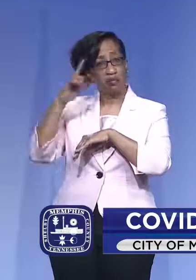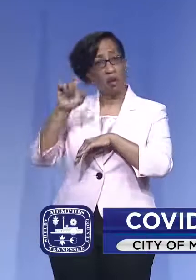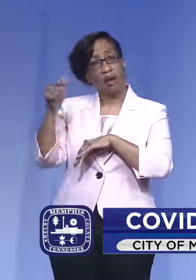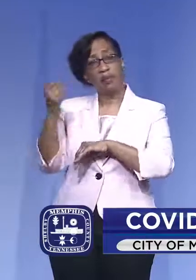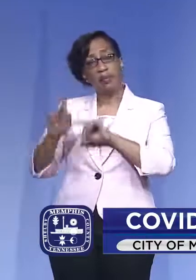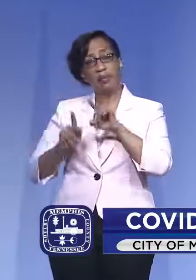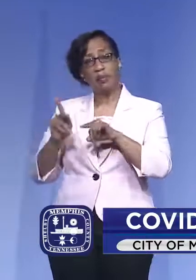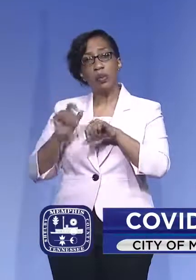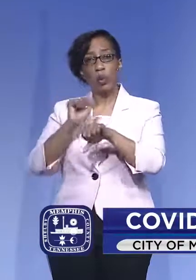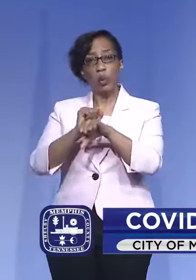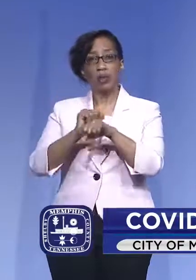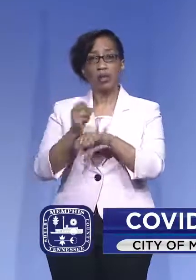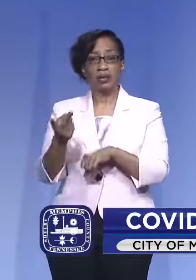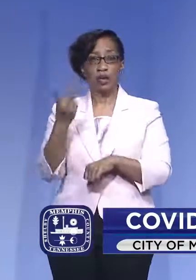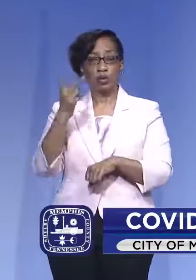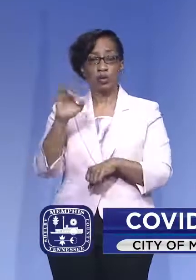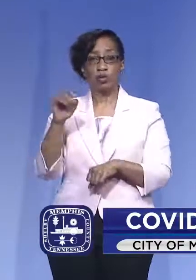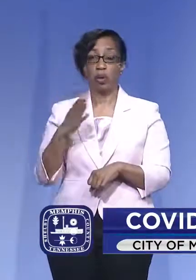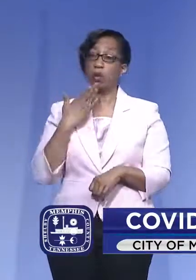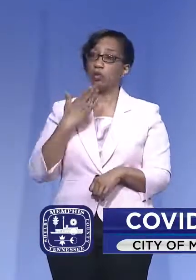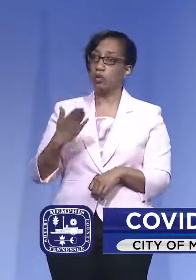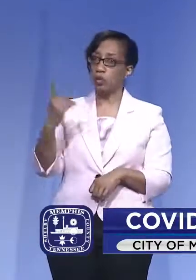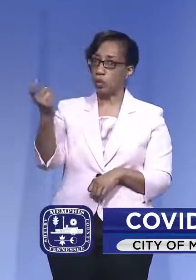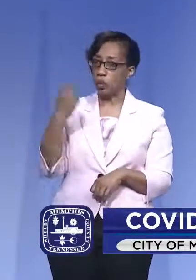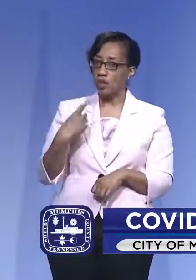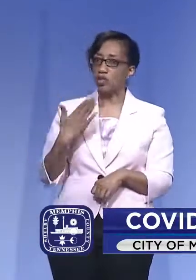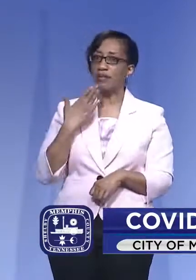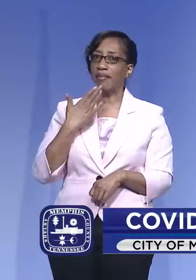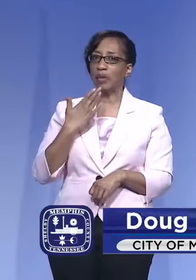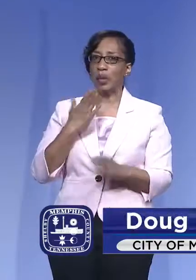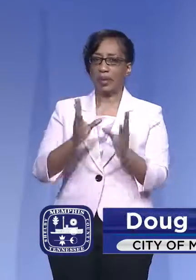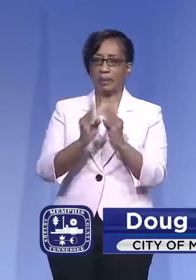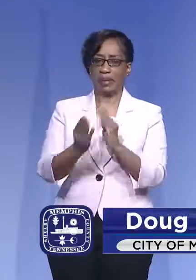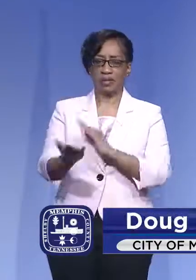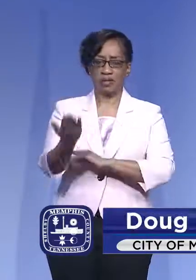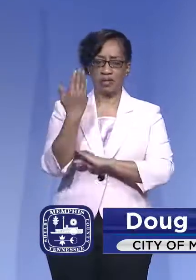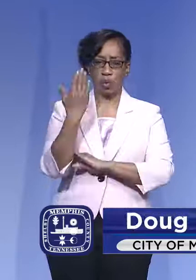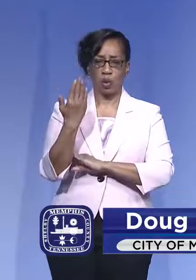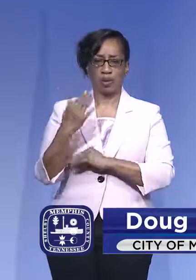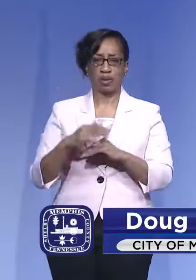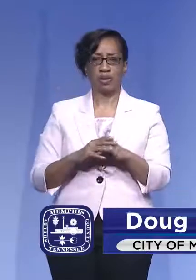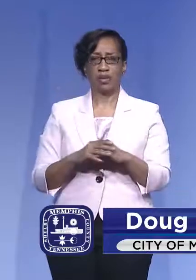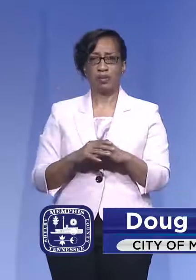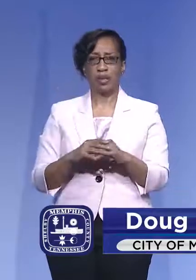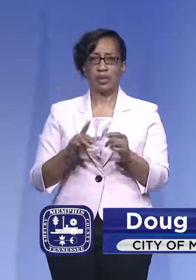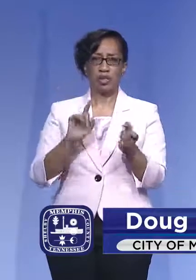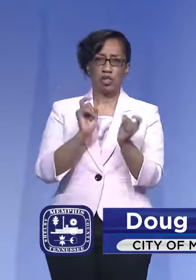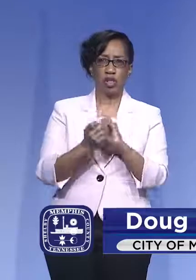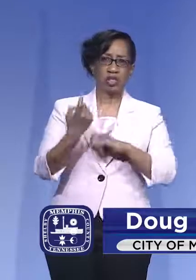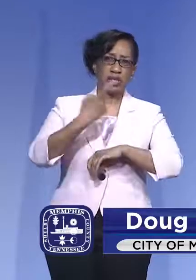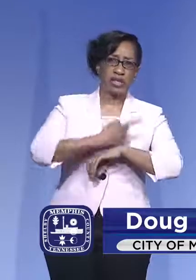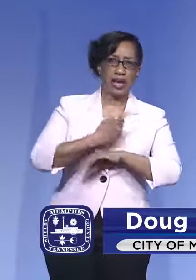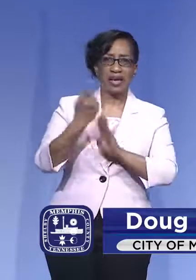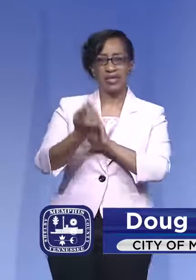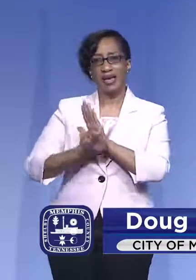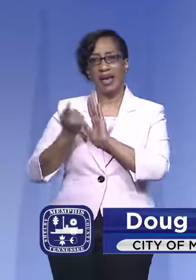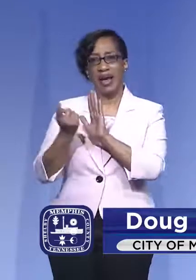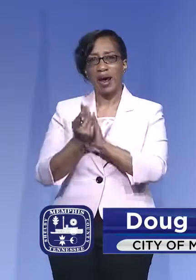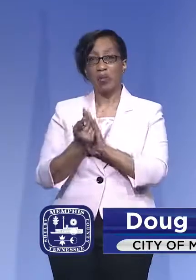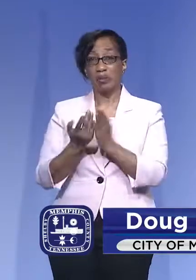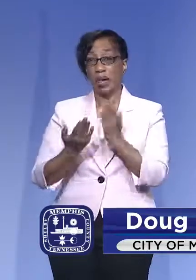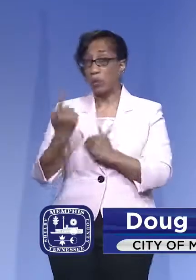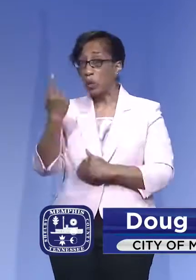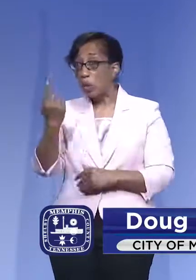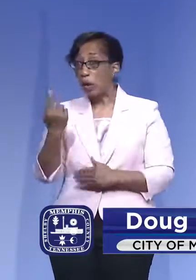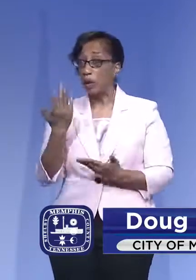people. Yeah, thank you for that question. It's a really good one, Mandy. We had a meeting this morning talking about shifting some days and hours, and at least one, if